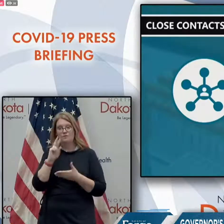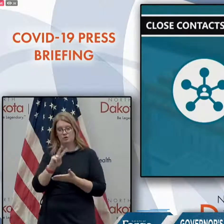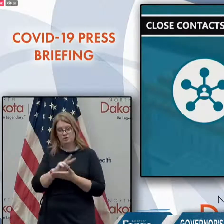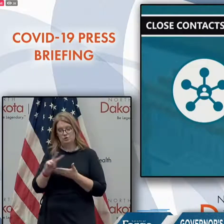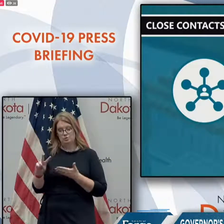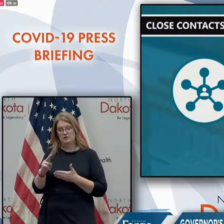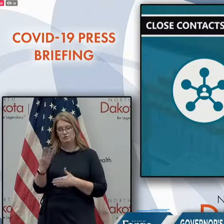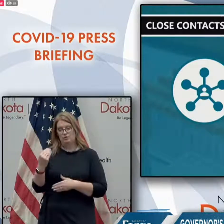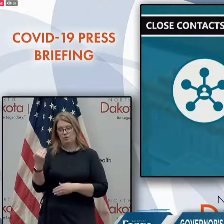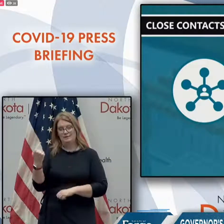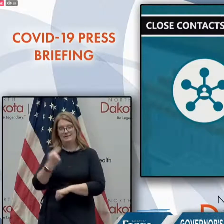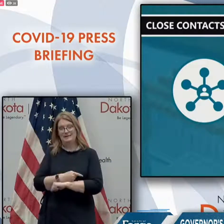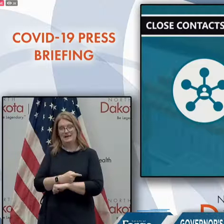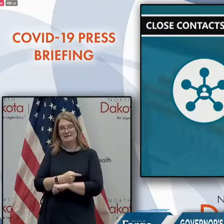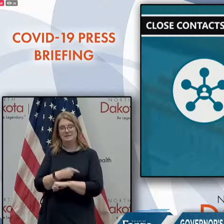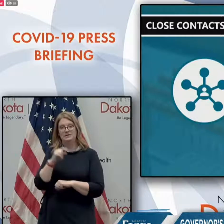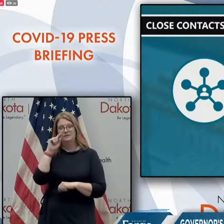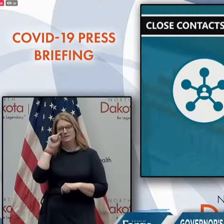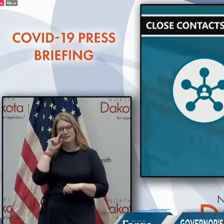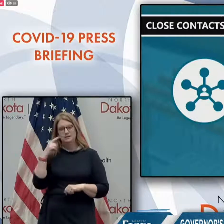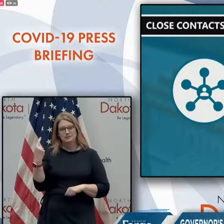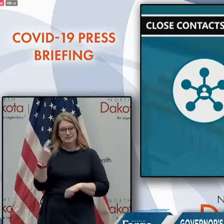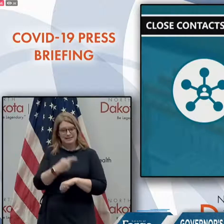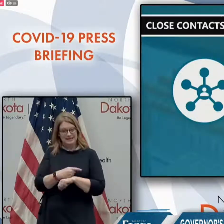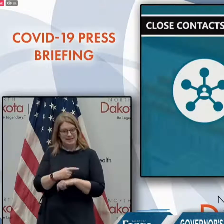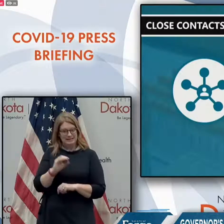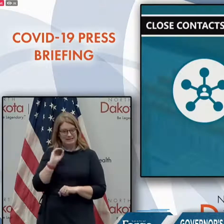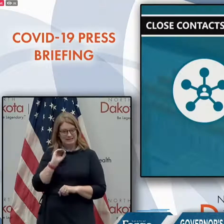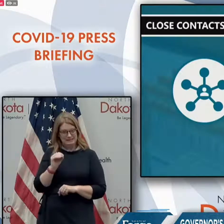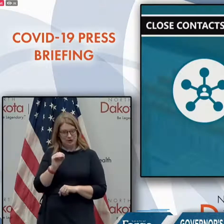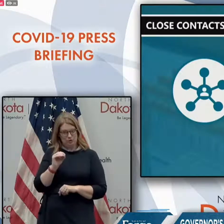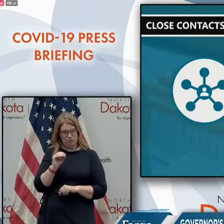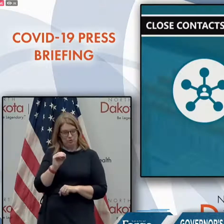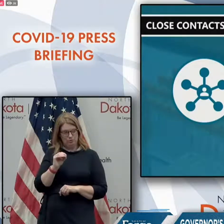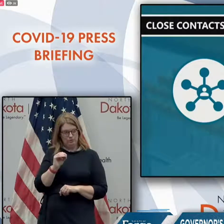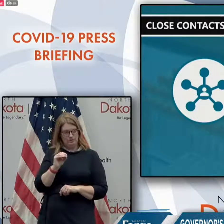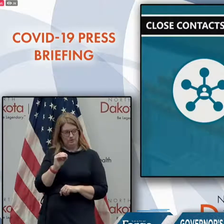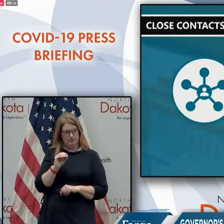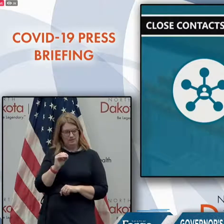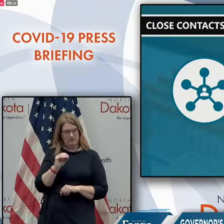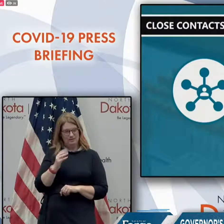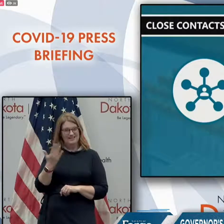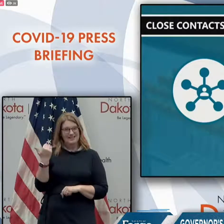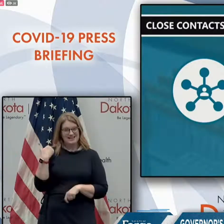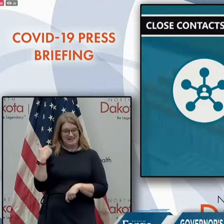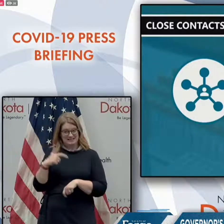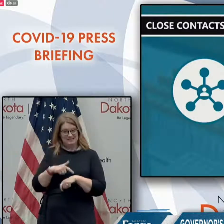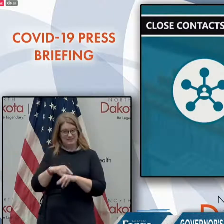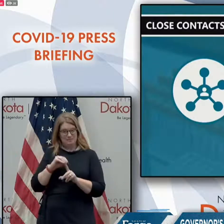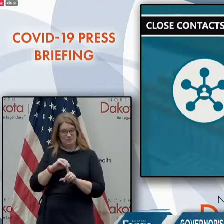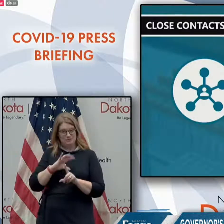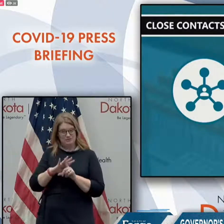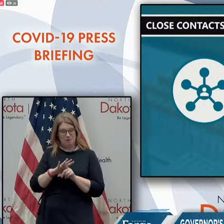14 days. And so day 0 is the date of the last time you were exposed to the person who is